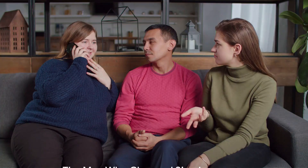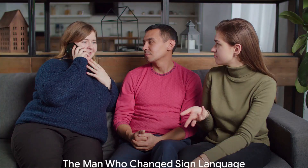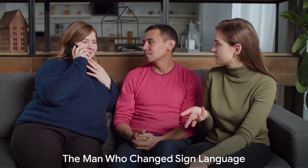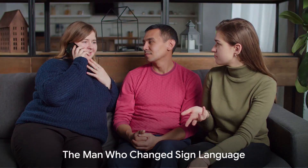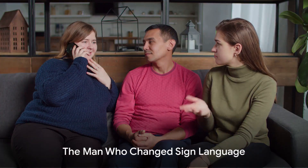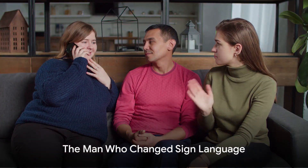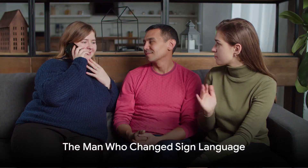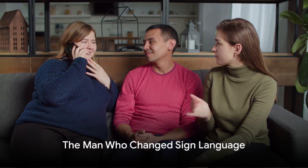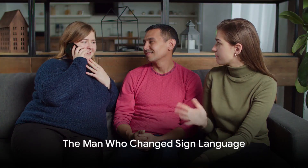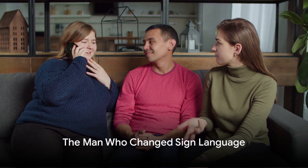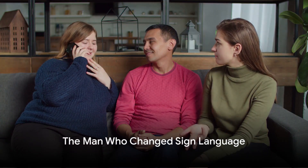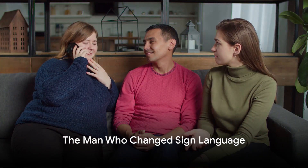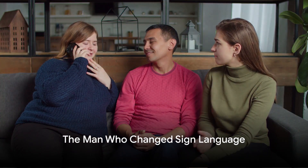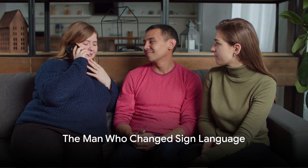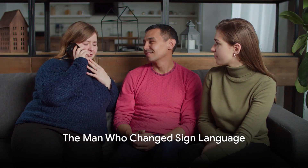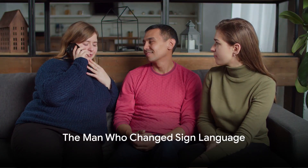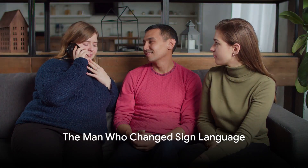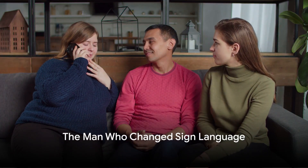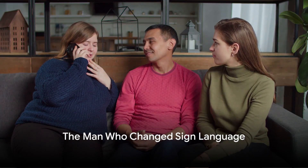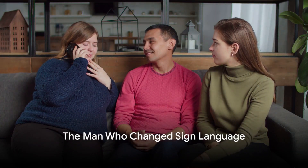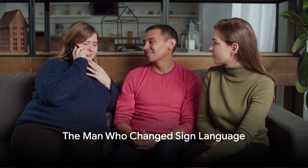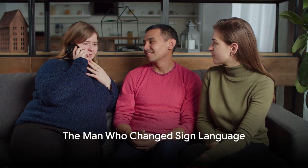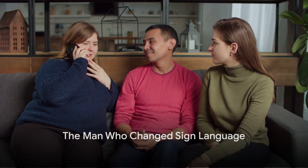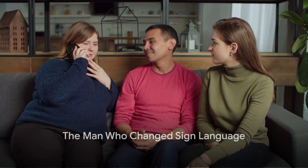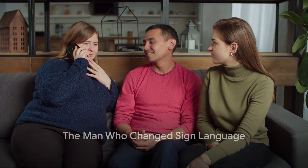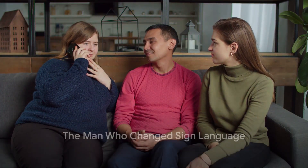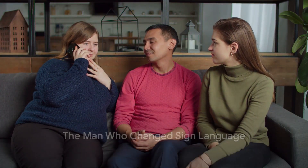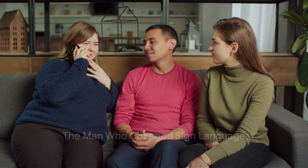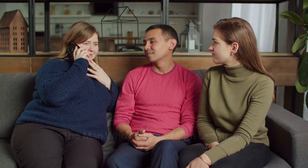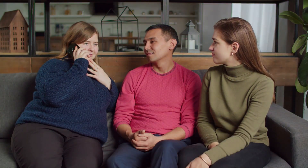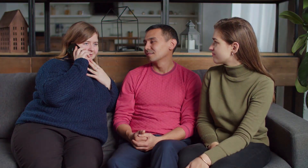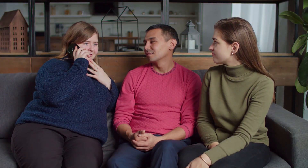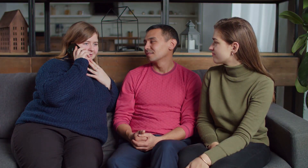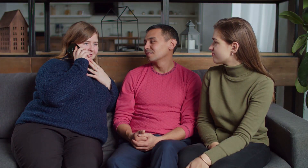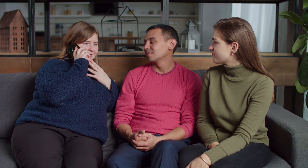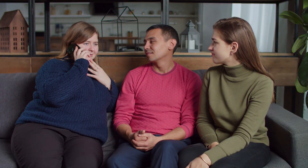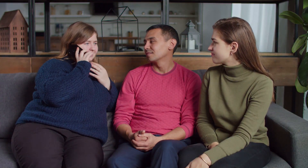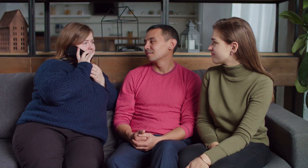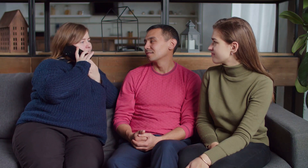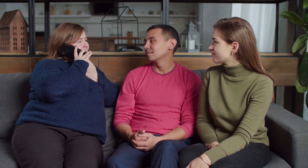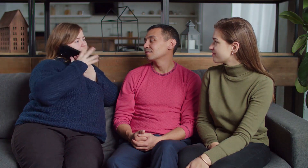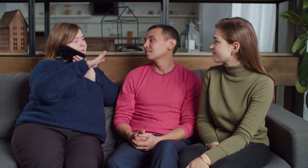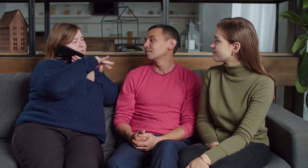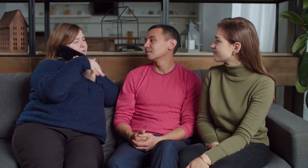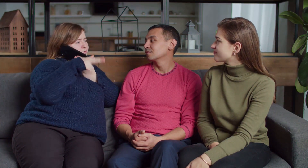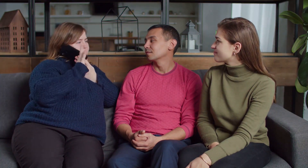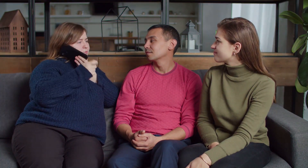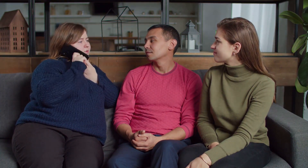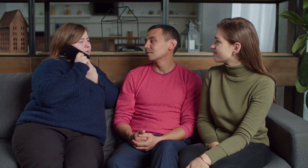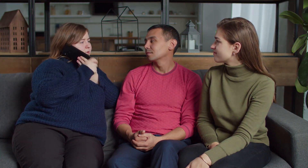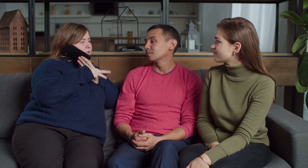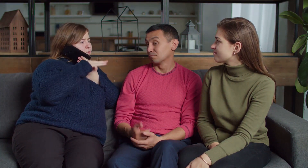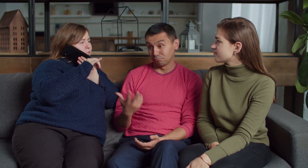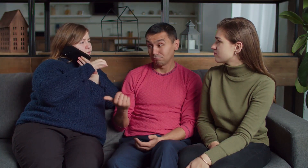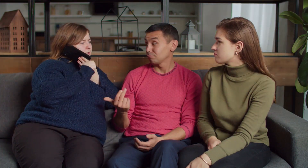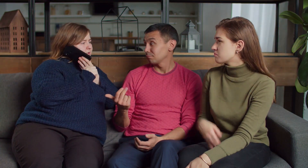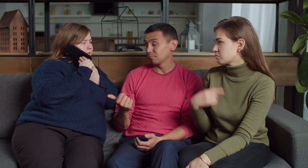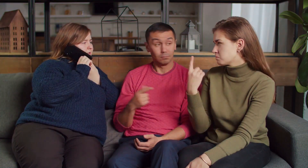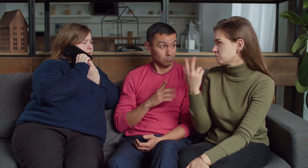Did you know that William Stokoe, a hearing man, revolutionized how we perceive sign language today? It begins with a man named William Stokoe. He wasn't